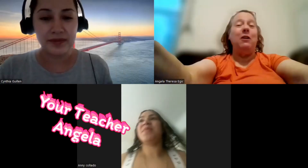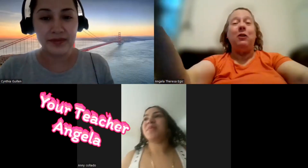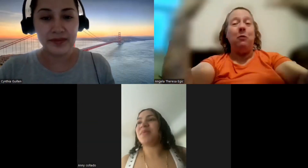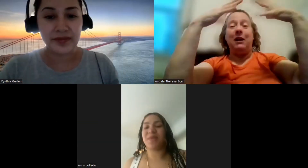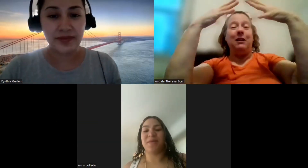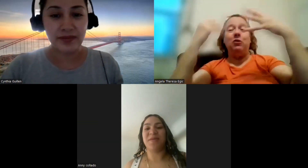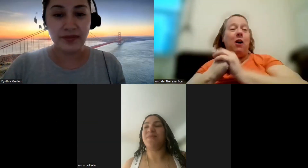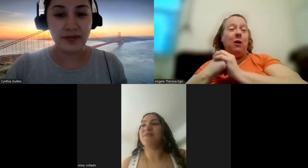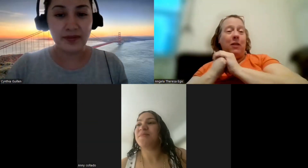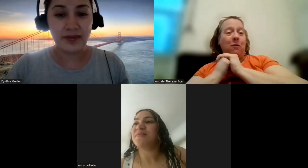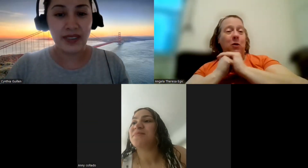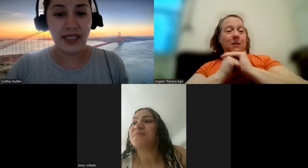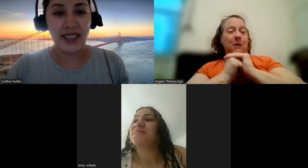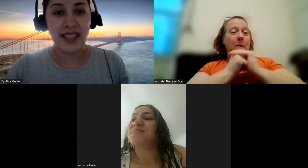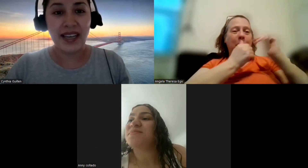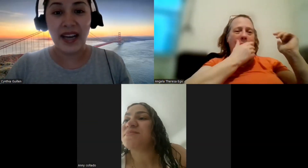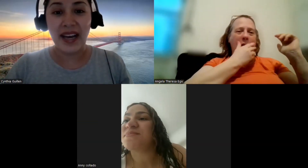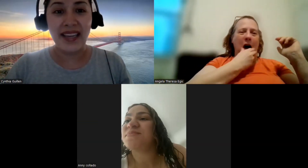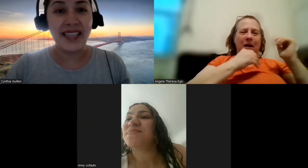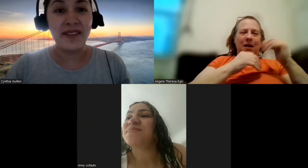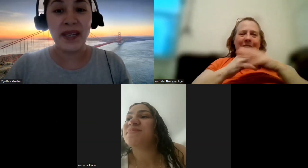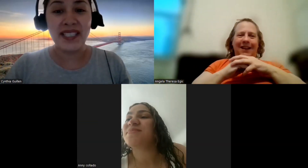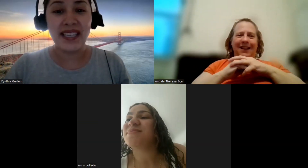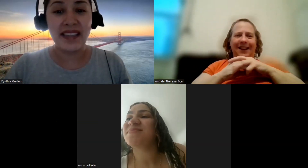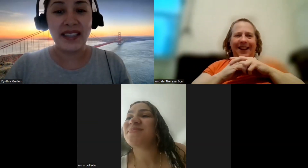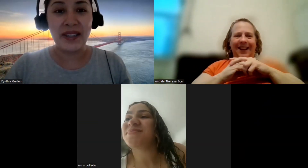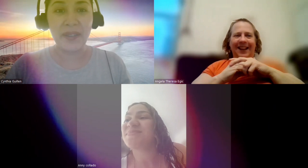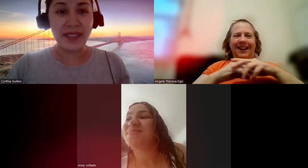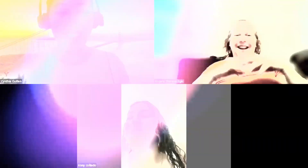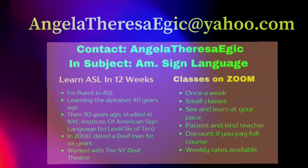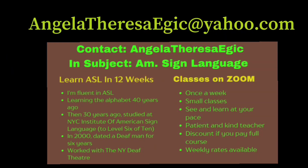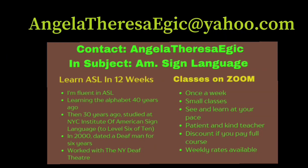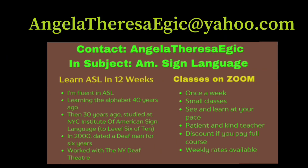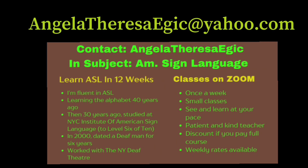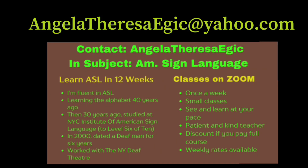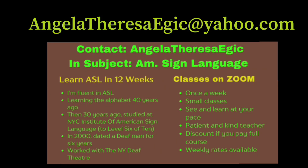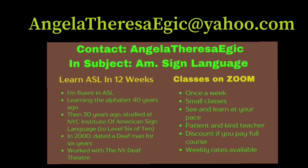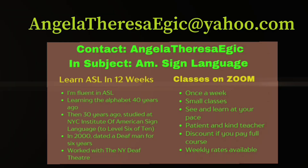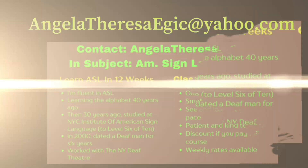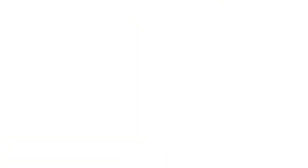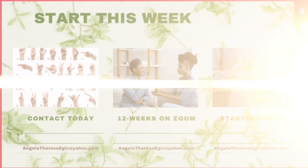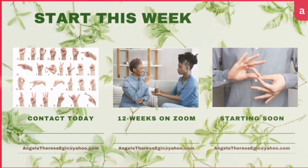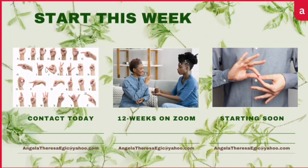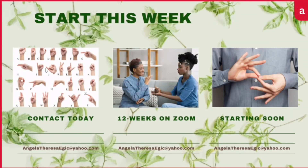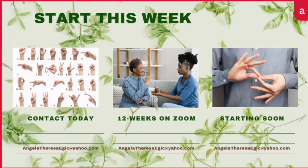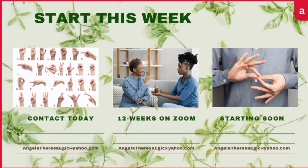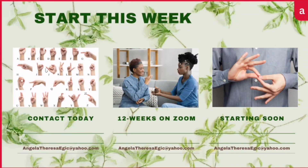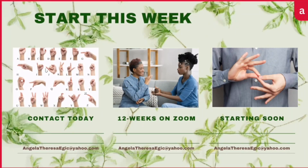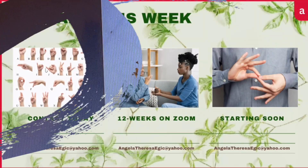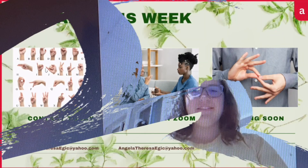Do this eventually. We could just talk without voicing. I can't wait to get there. Yeah.